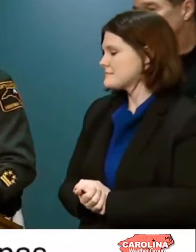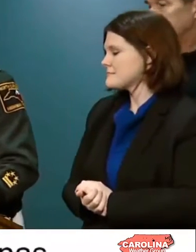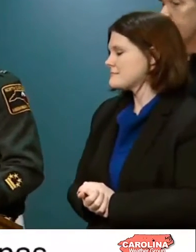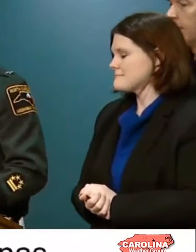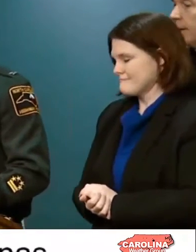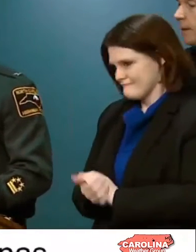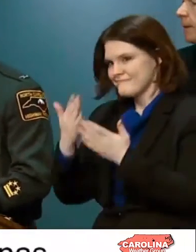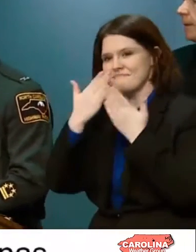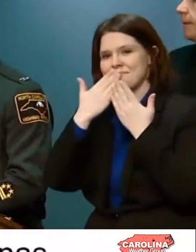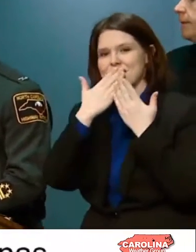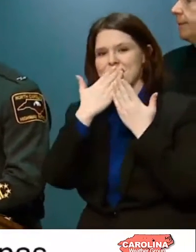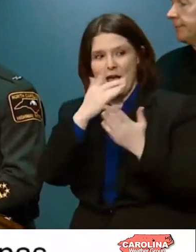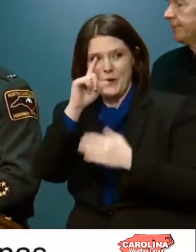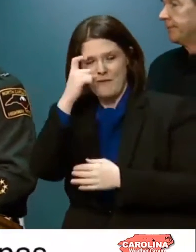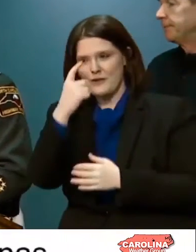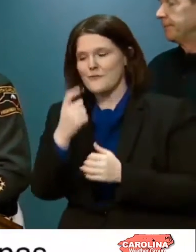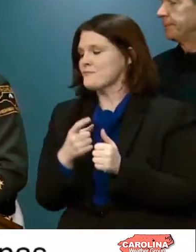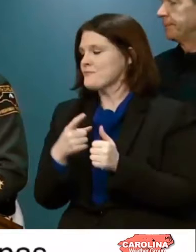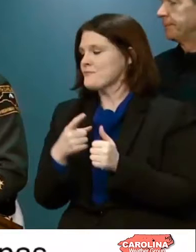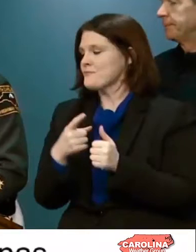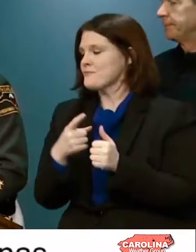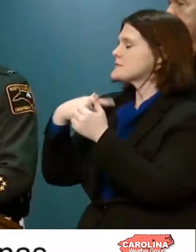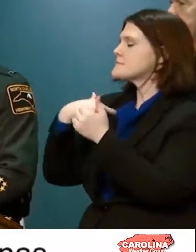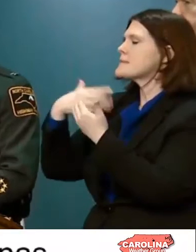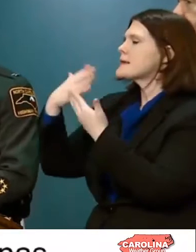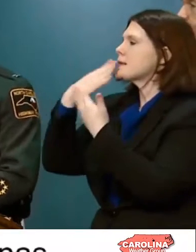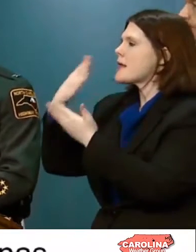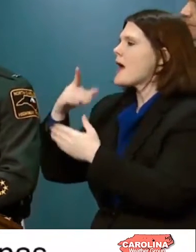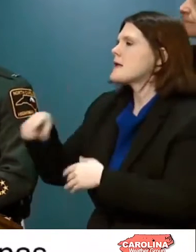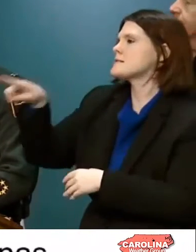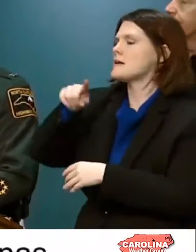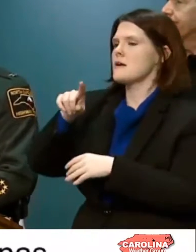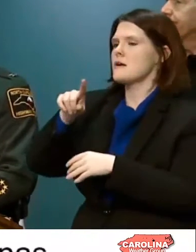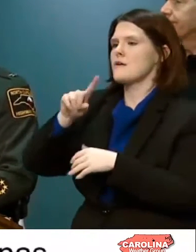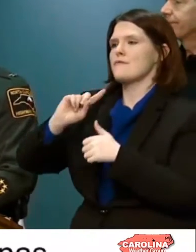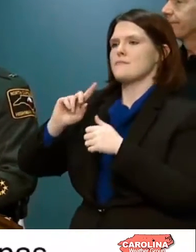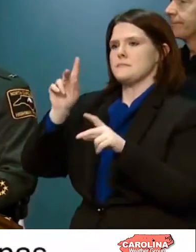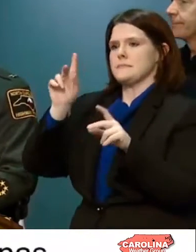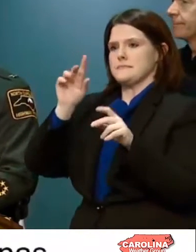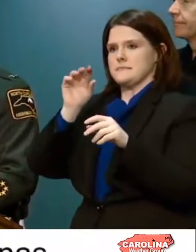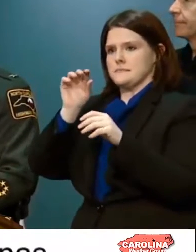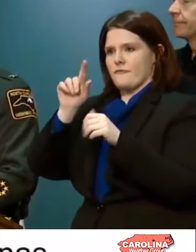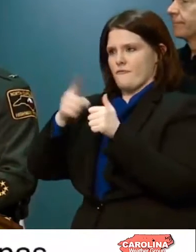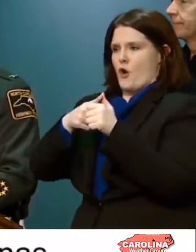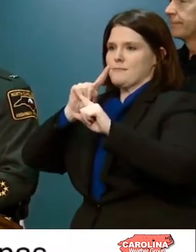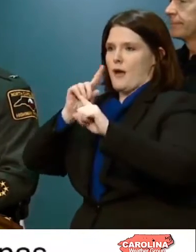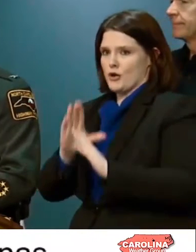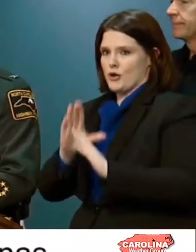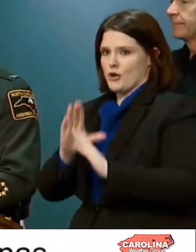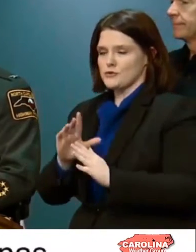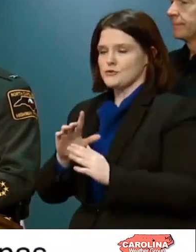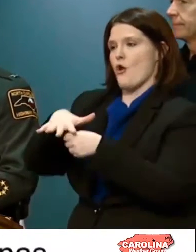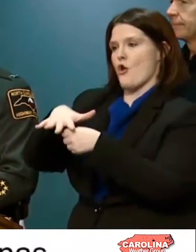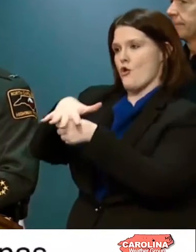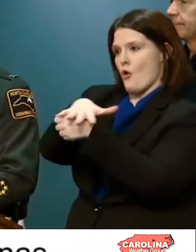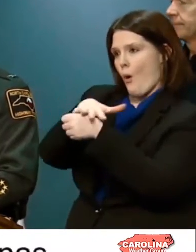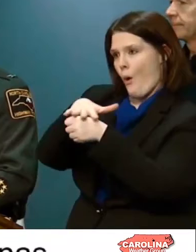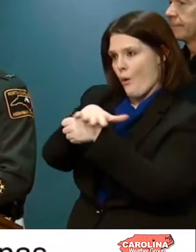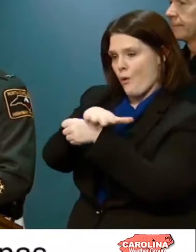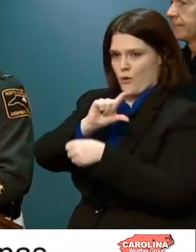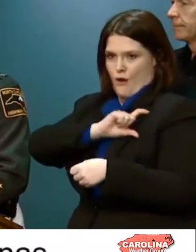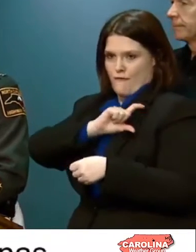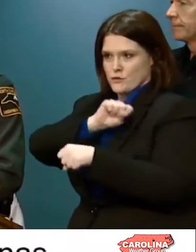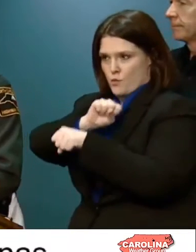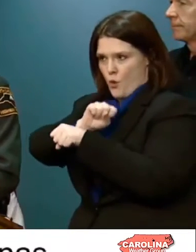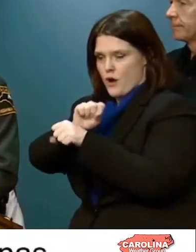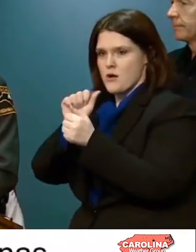Thank you, Governor. First of all, I'd like to thank all of our first responders and local law enforcement who has worked with the patrol